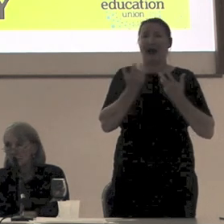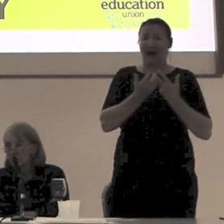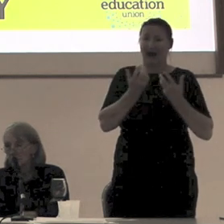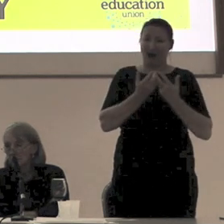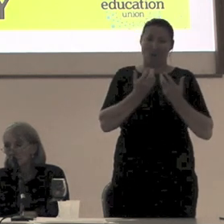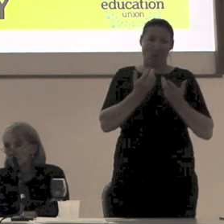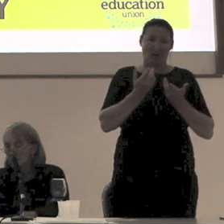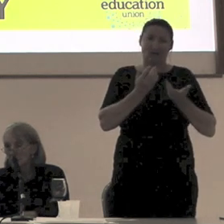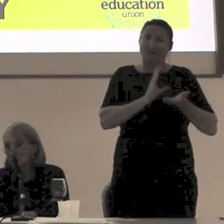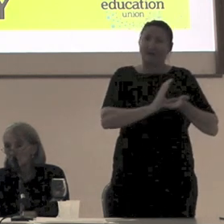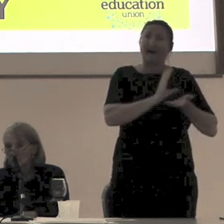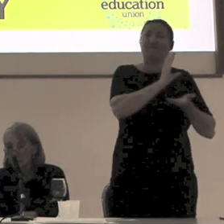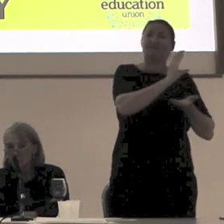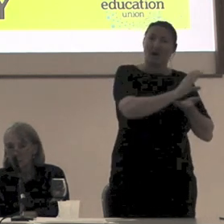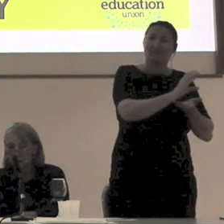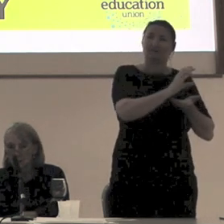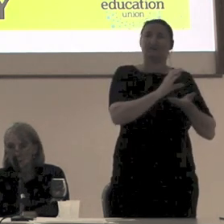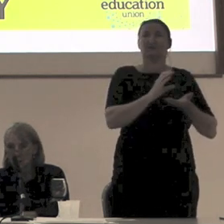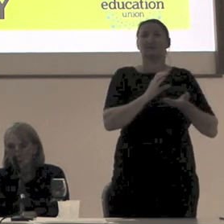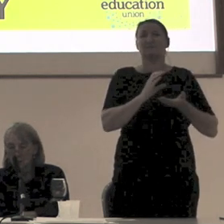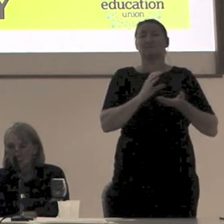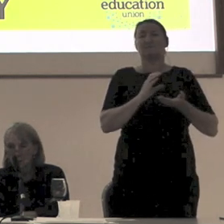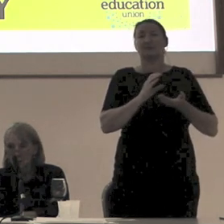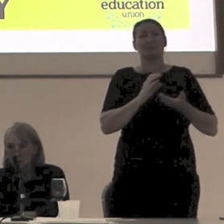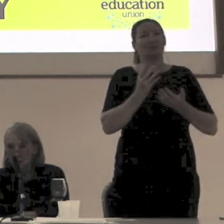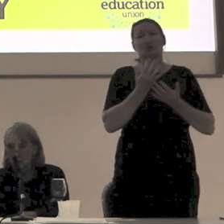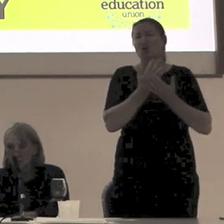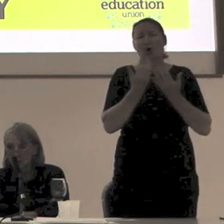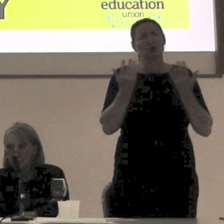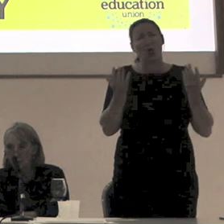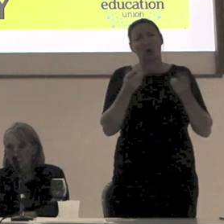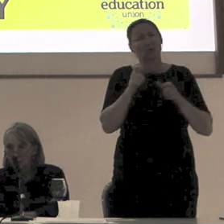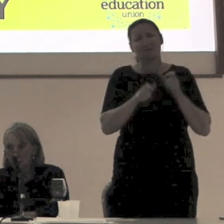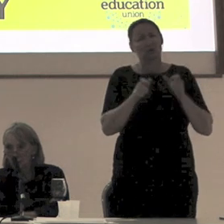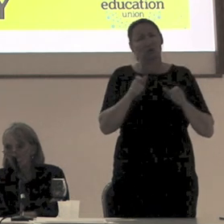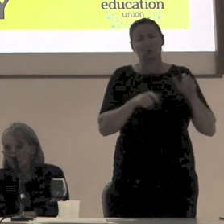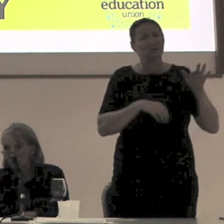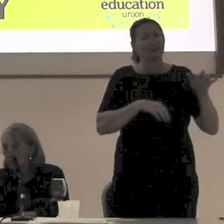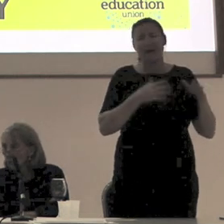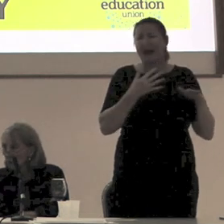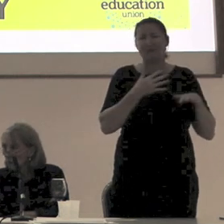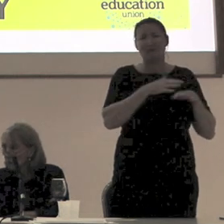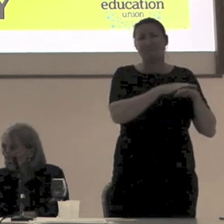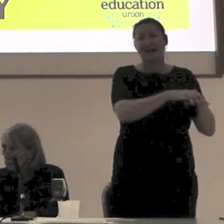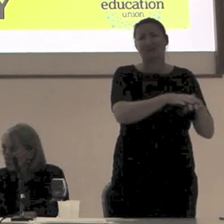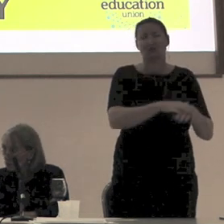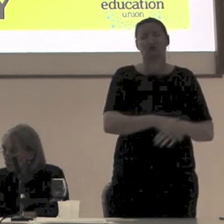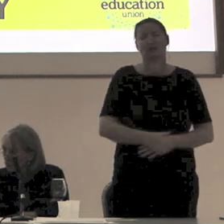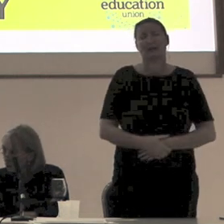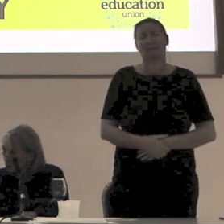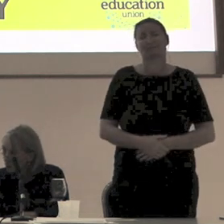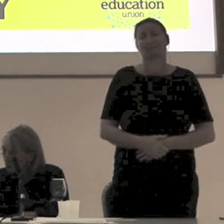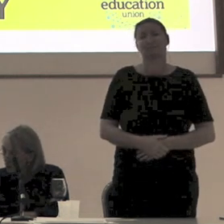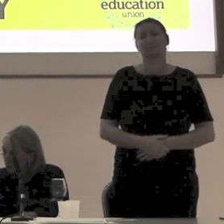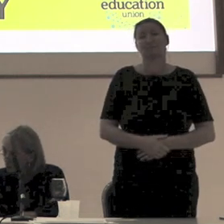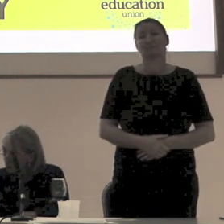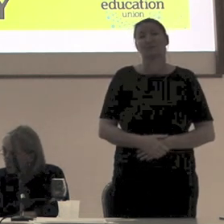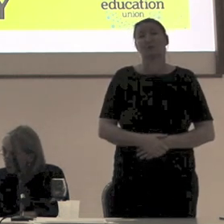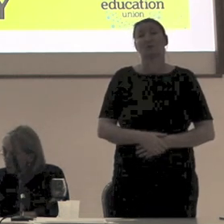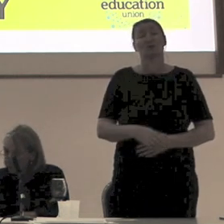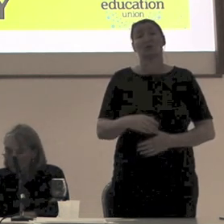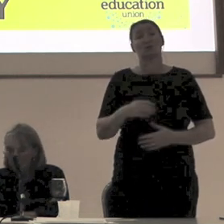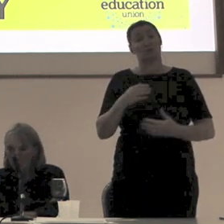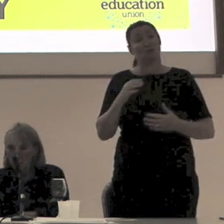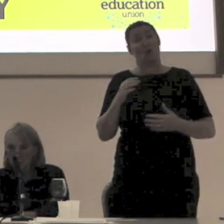being appropriate for many students with SEND. Therefore, rather than removing the EHCPs and expecting